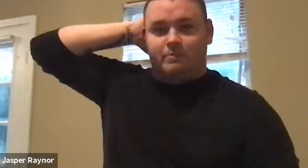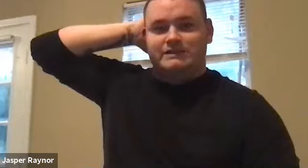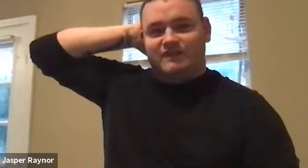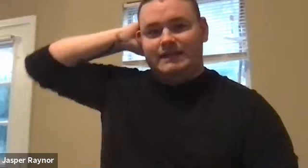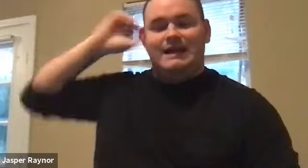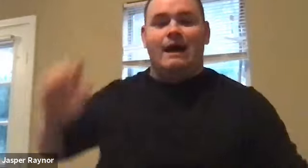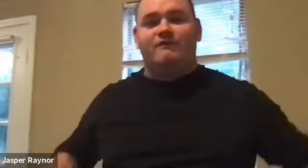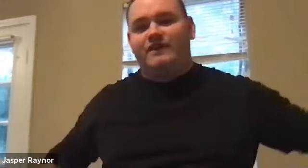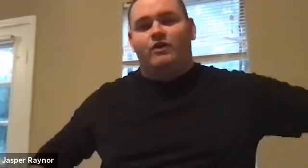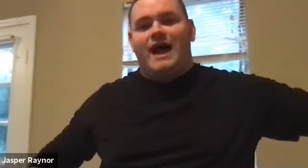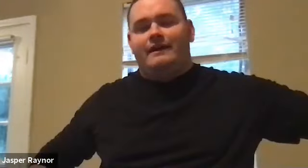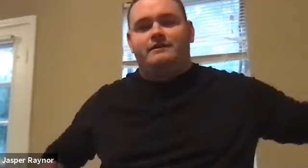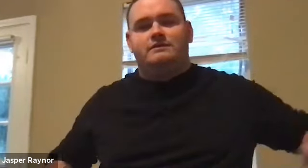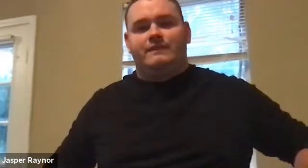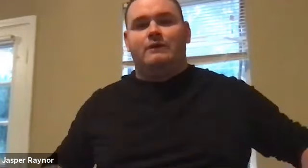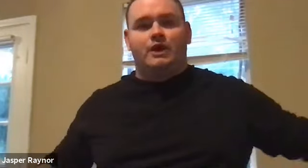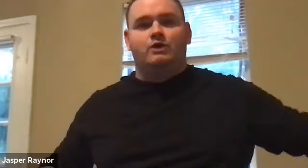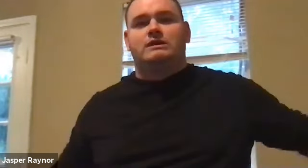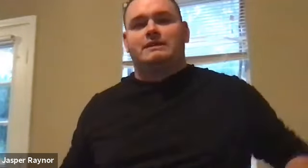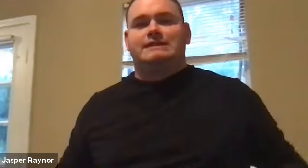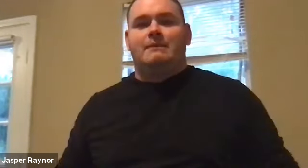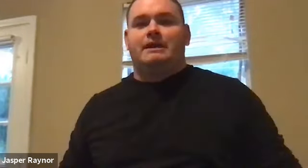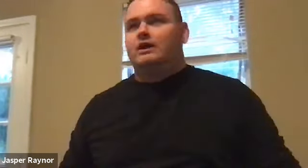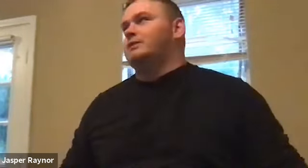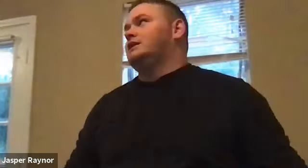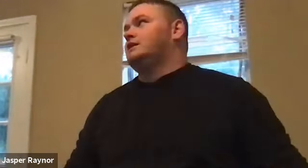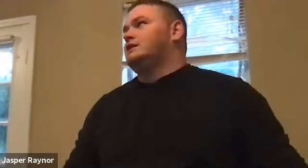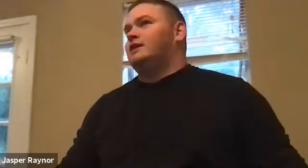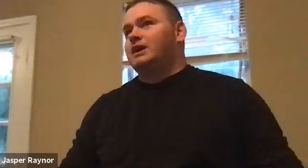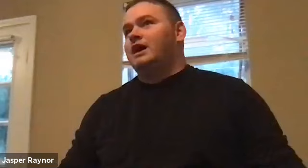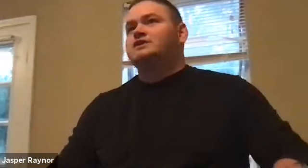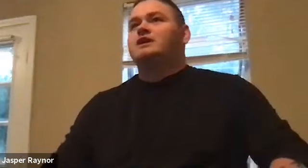his feet, I would feel that. I would know something is happening. I would Feel it more than you do.